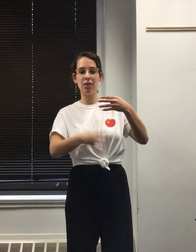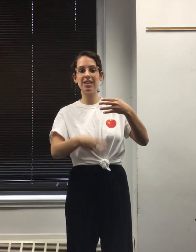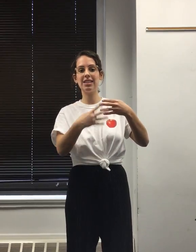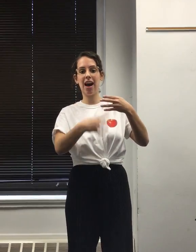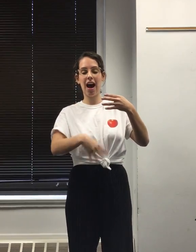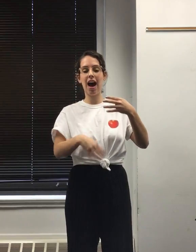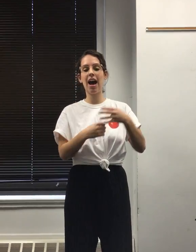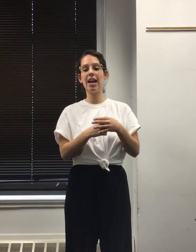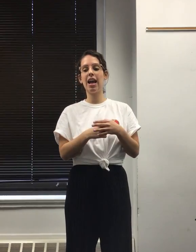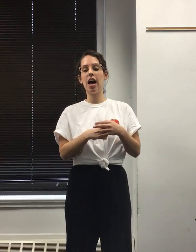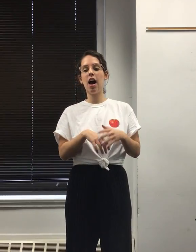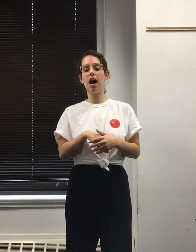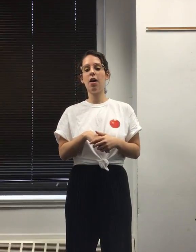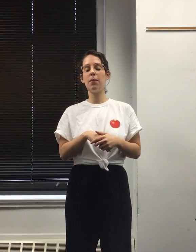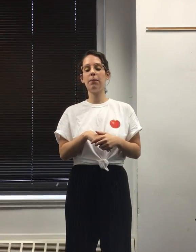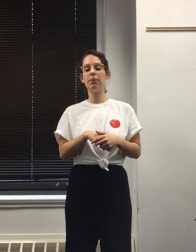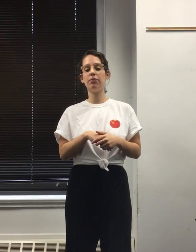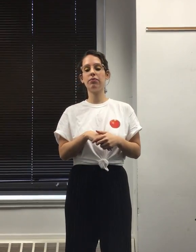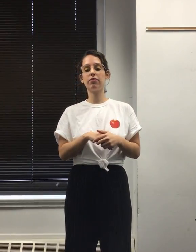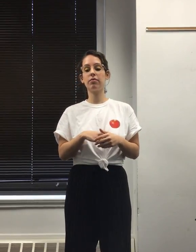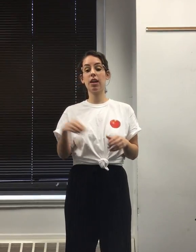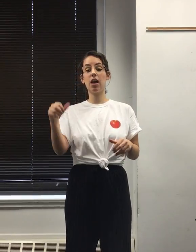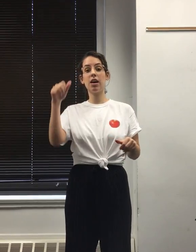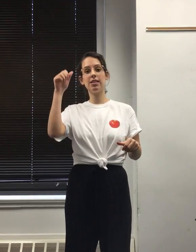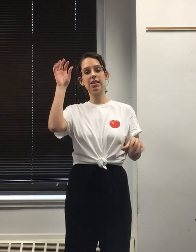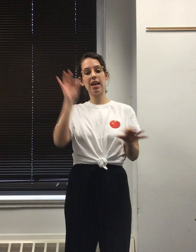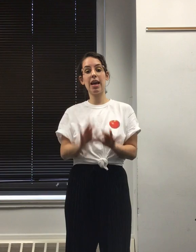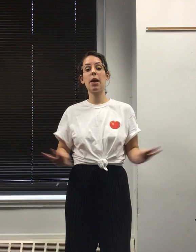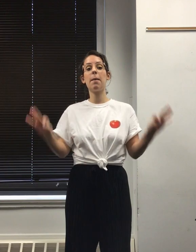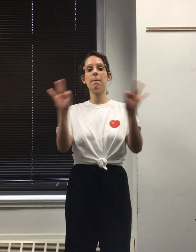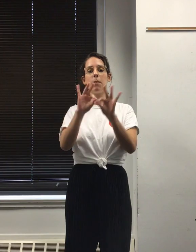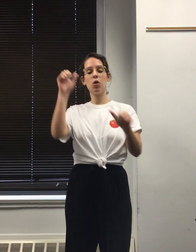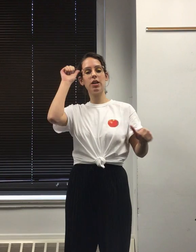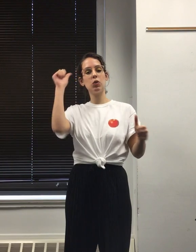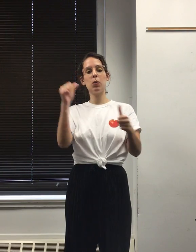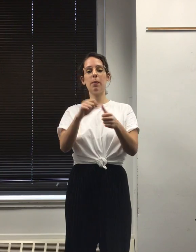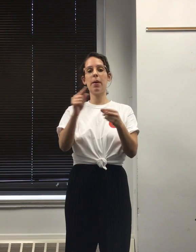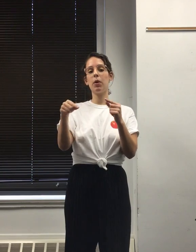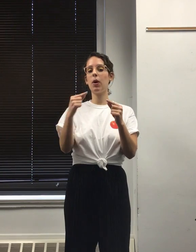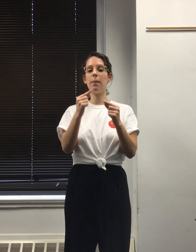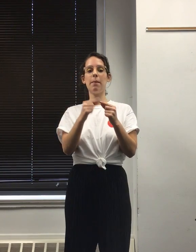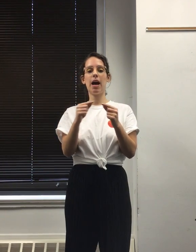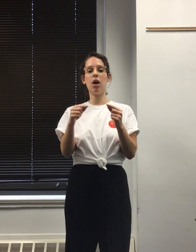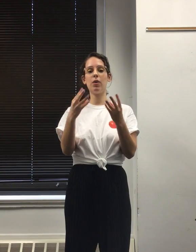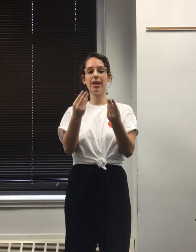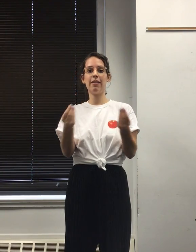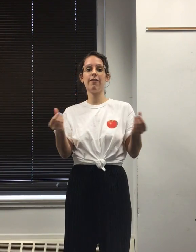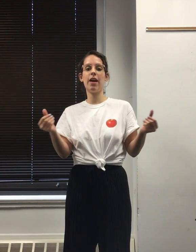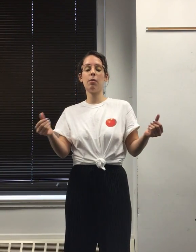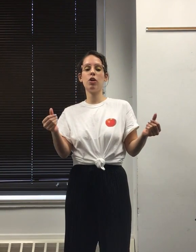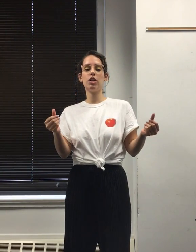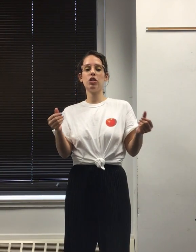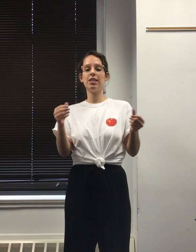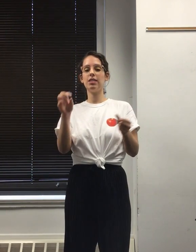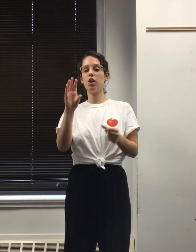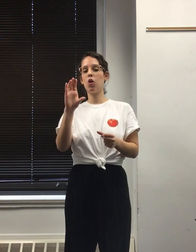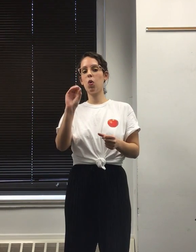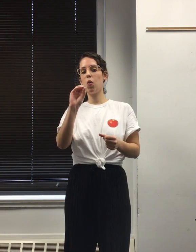the most important thing you need to know about evaporation is it's a cooling process. And we're going to do a little mini lab